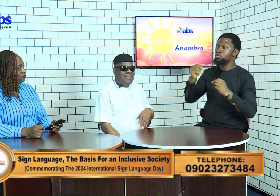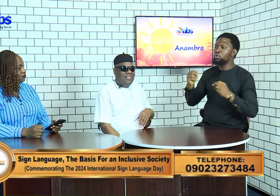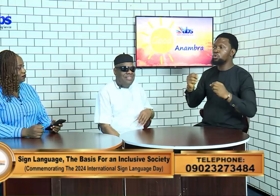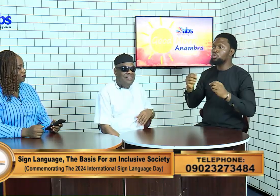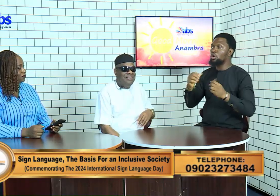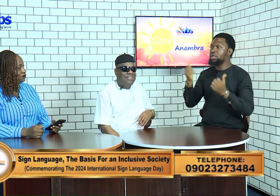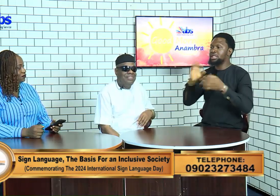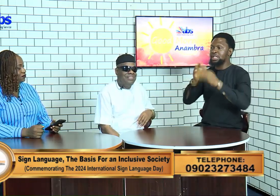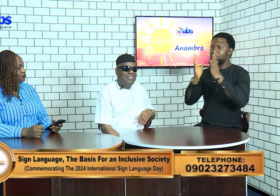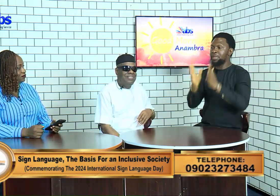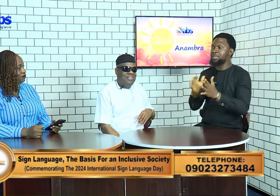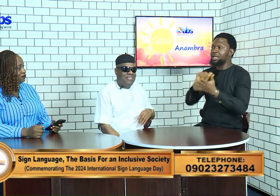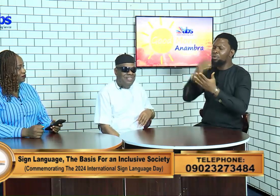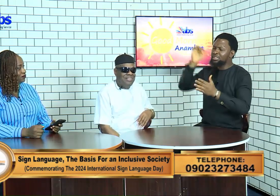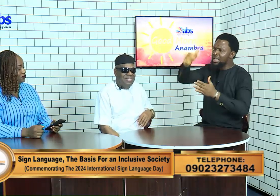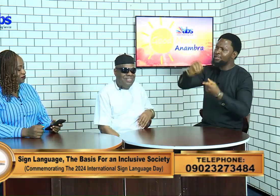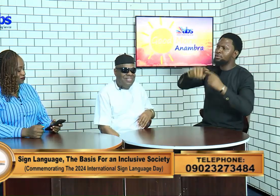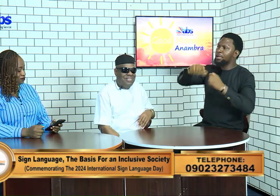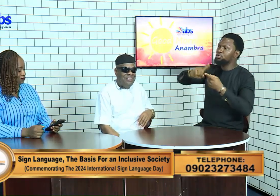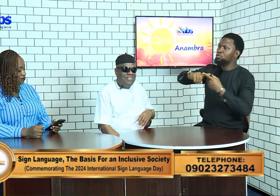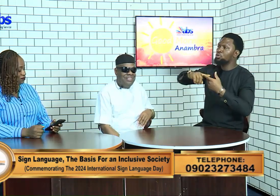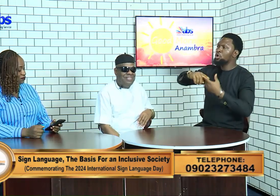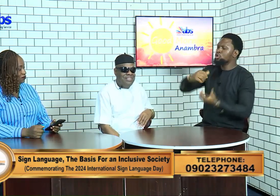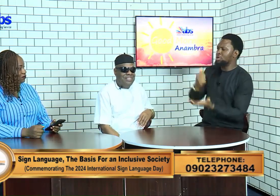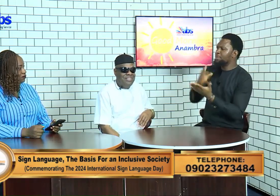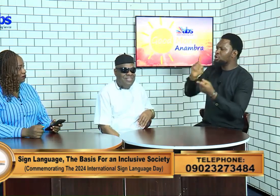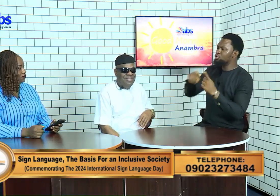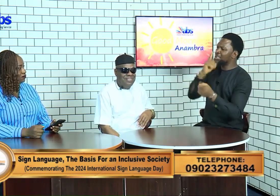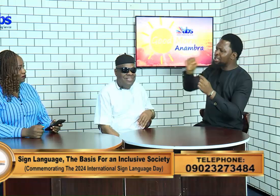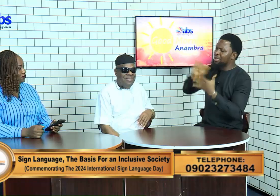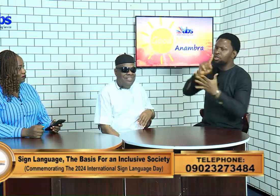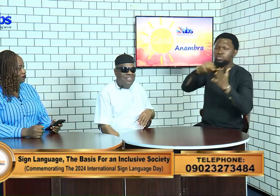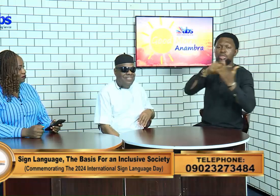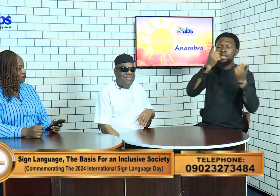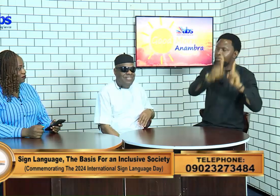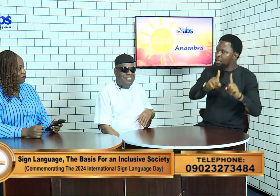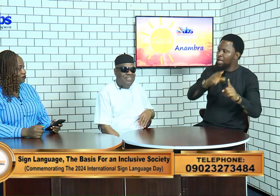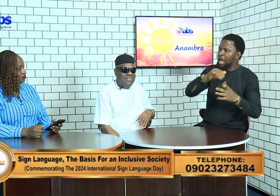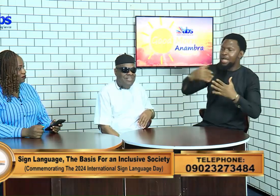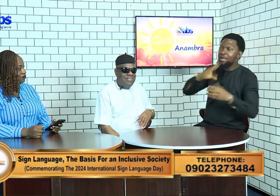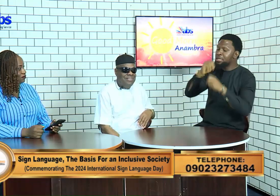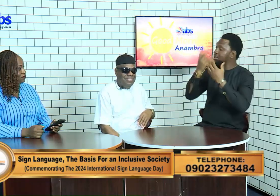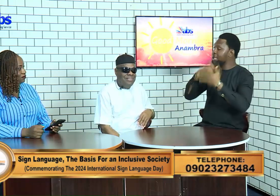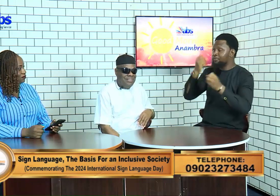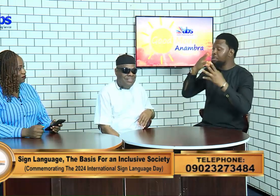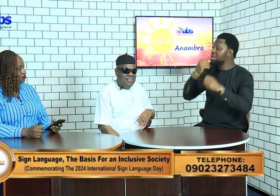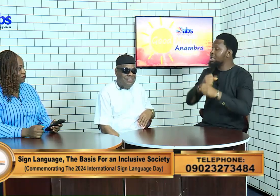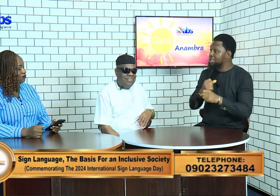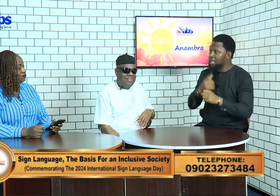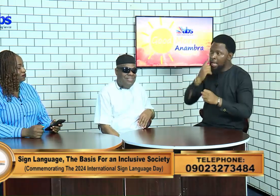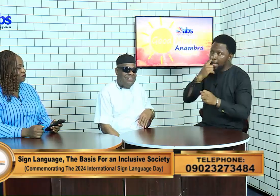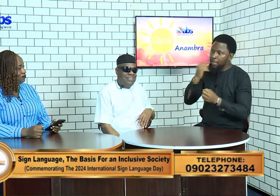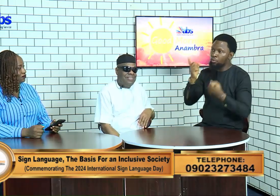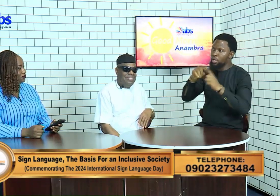was no other sign language interpreter that was there to able to help them, to tell them that this is what is happening, and they have been in darkness for many